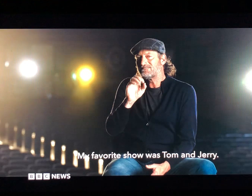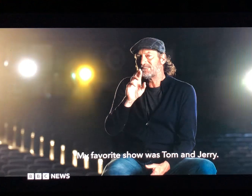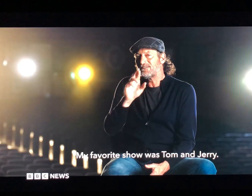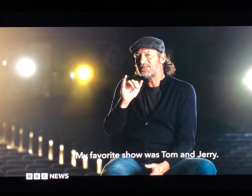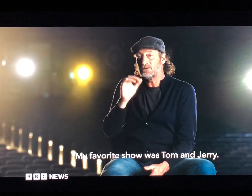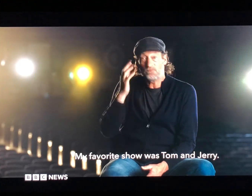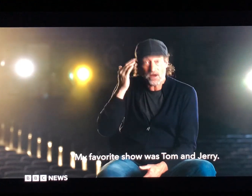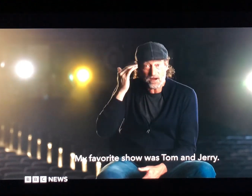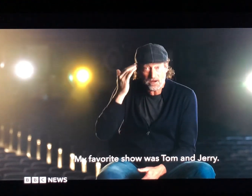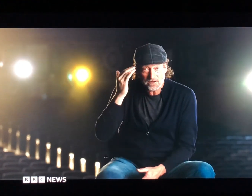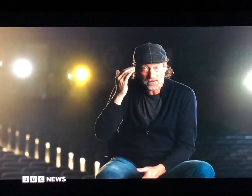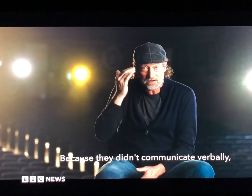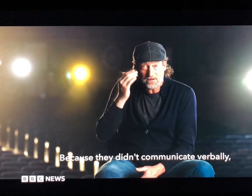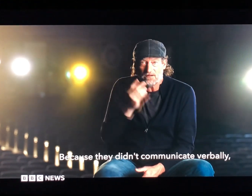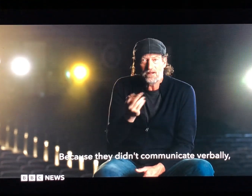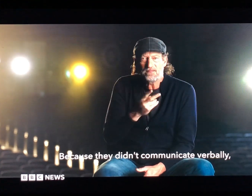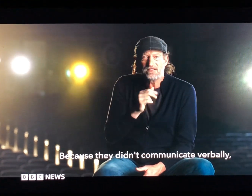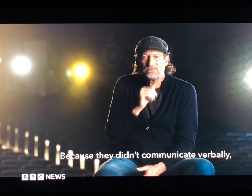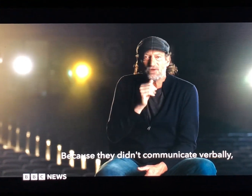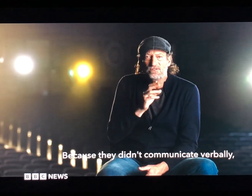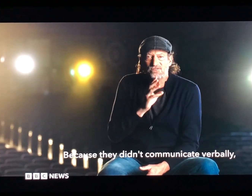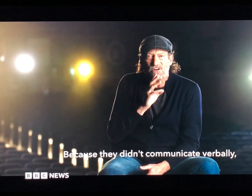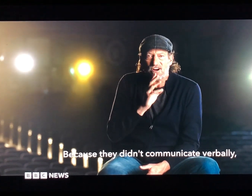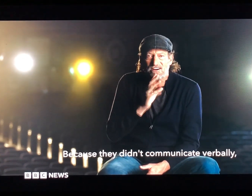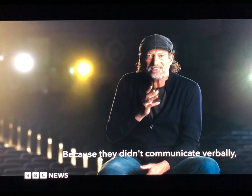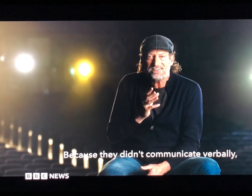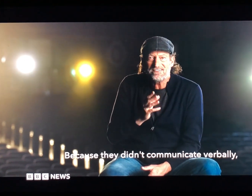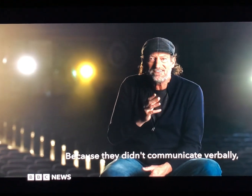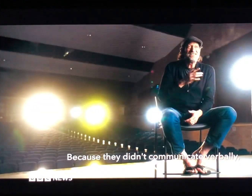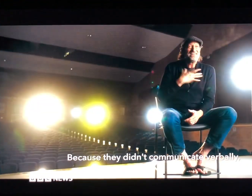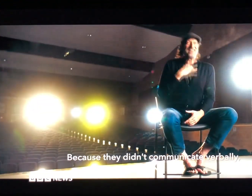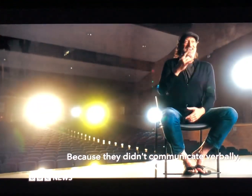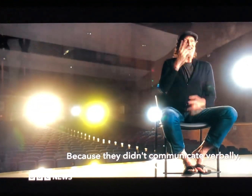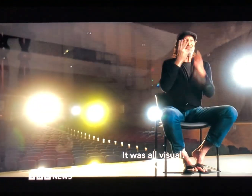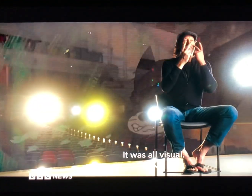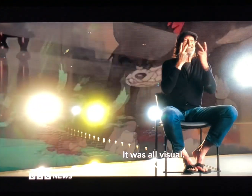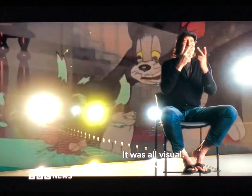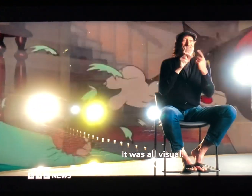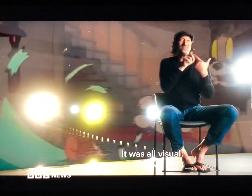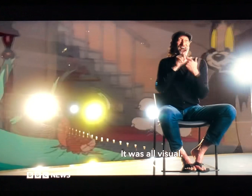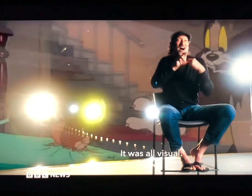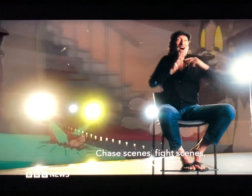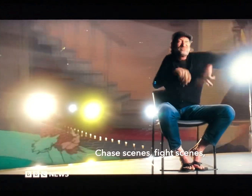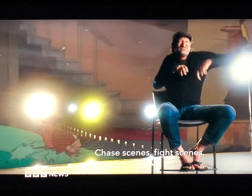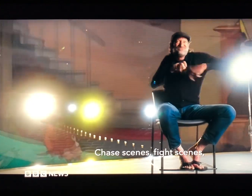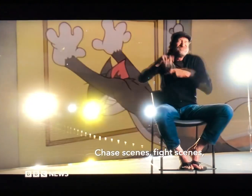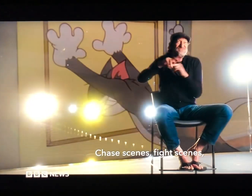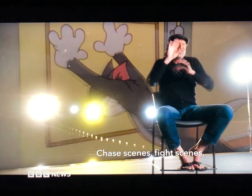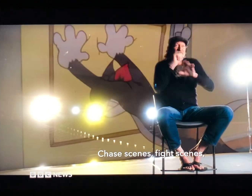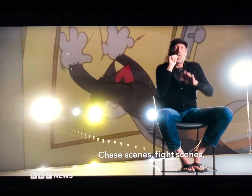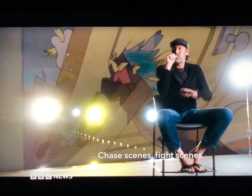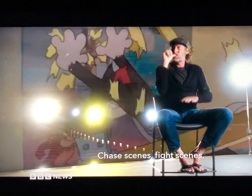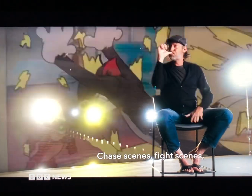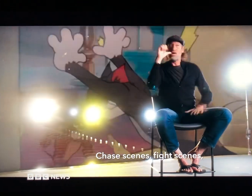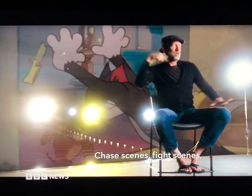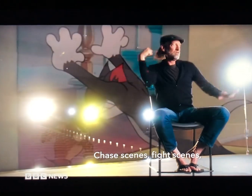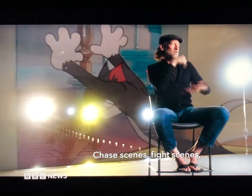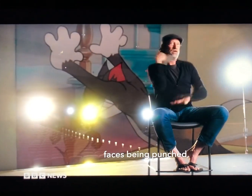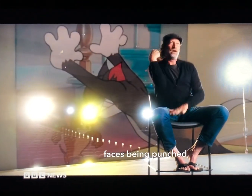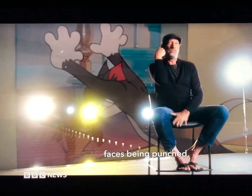The film is called To My Father, and in it, 54-year-old Troy Kotsur recounts his childhood memories of being deaf. He makes the point